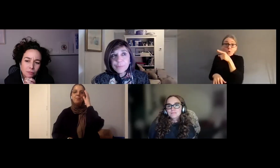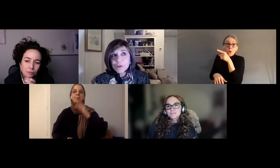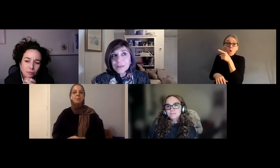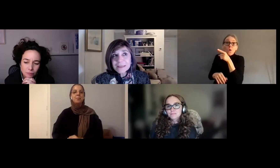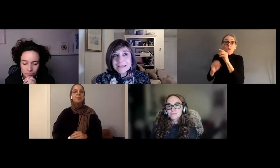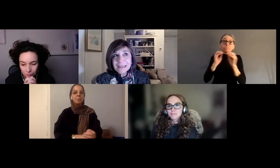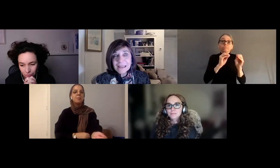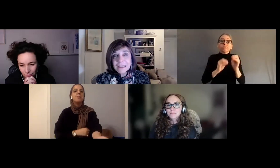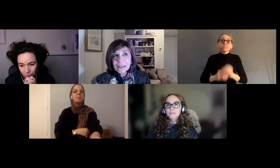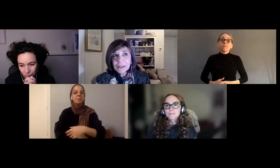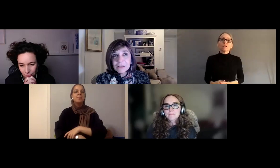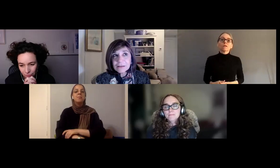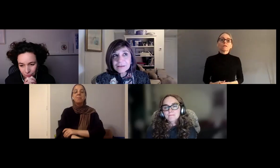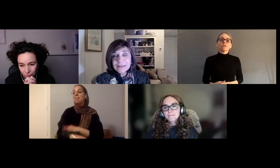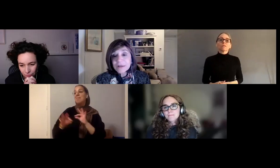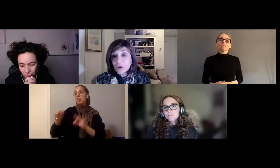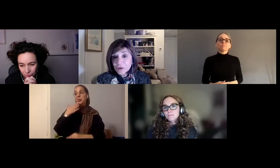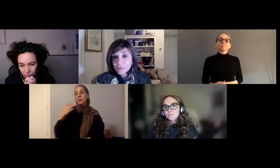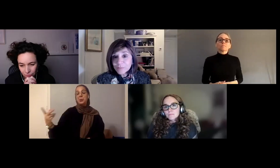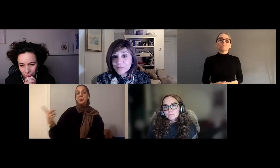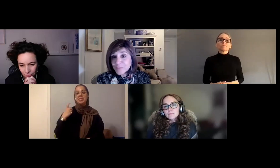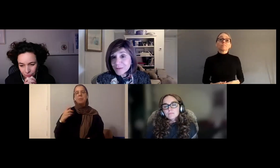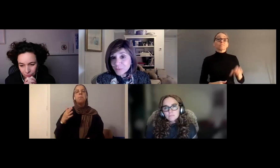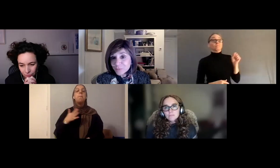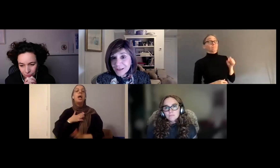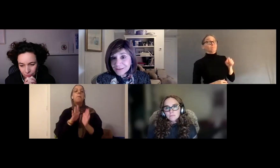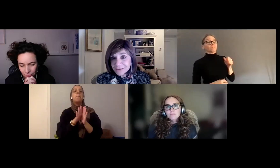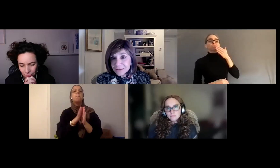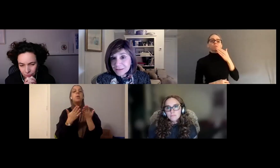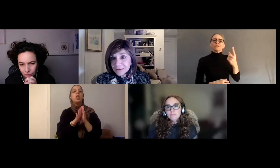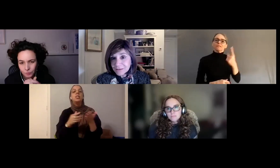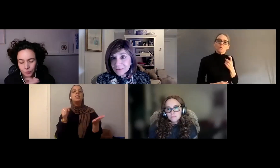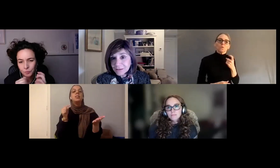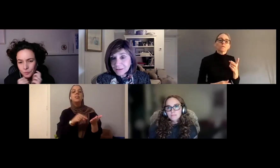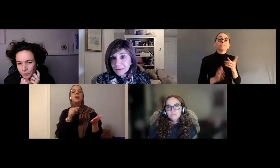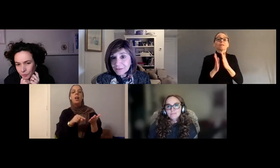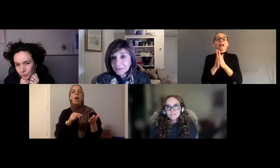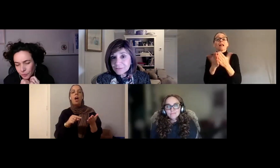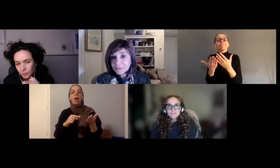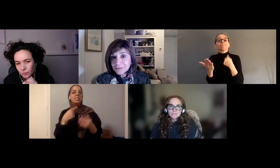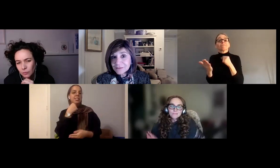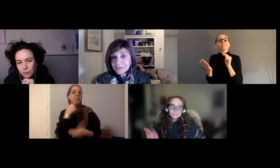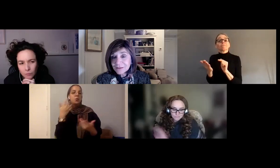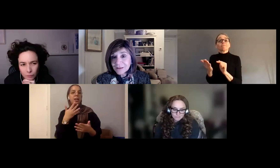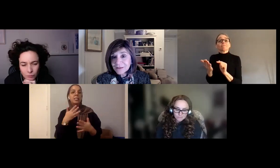the book is an argument for speech over silence.